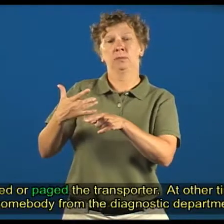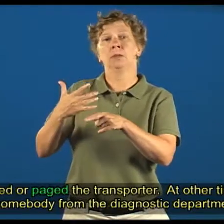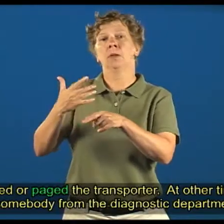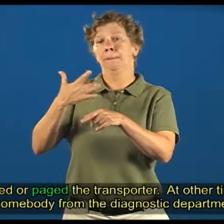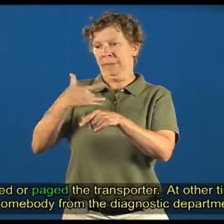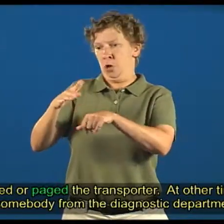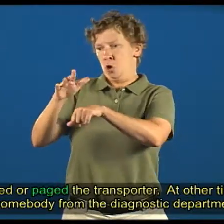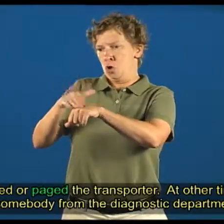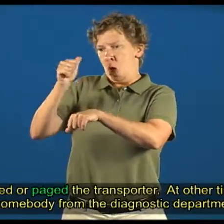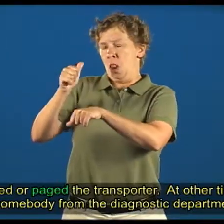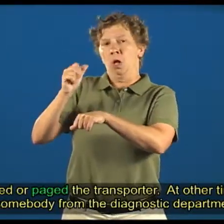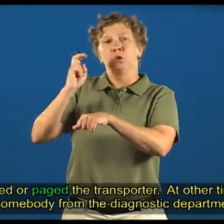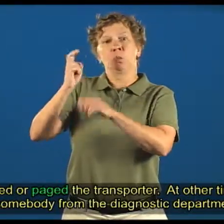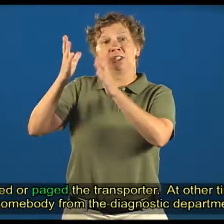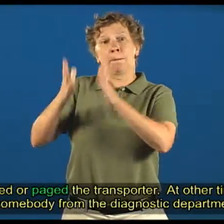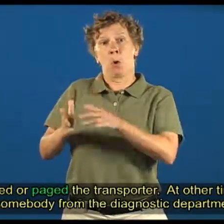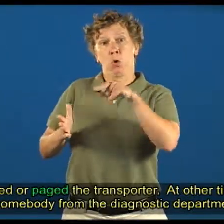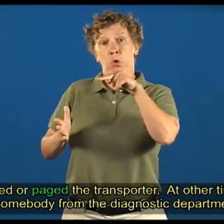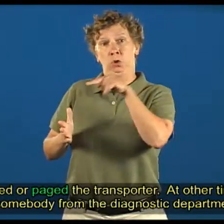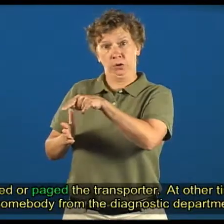the transporter.